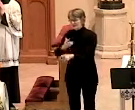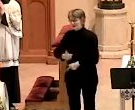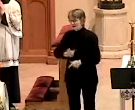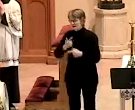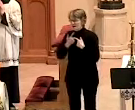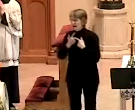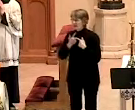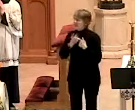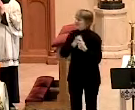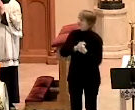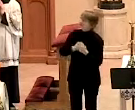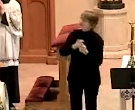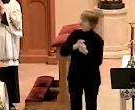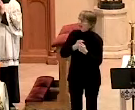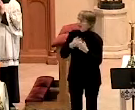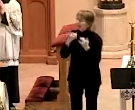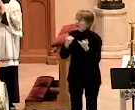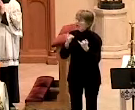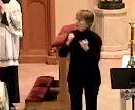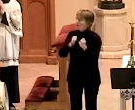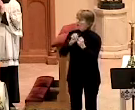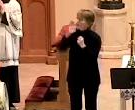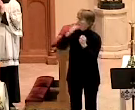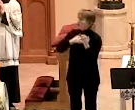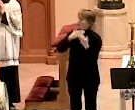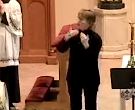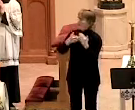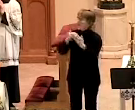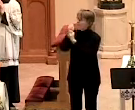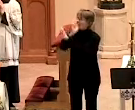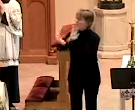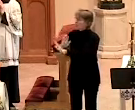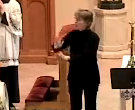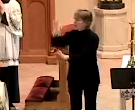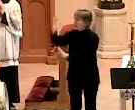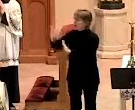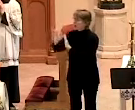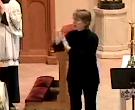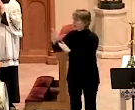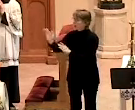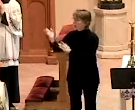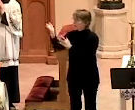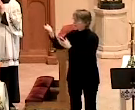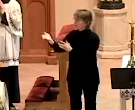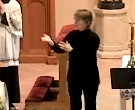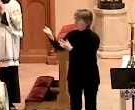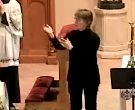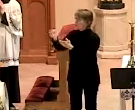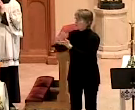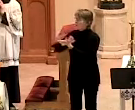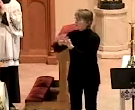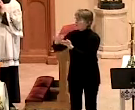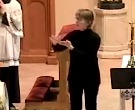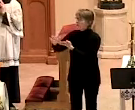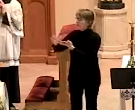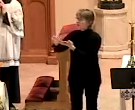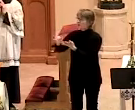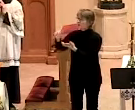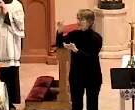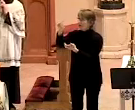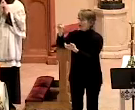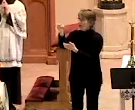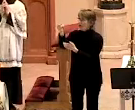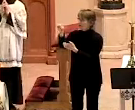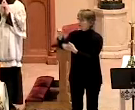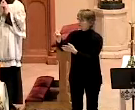your kindness, be pleased to bless, to consecrate, and to make holy these ashes